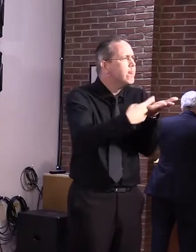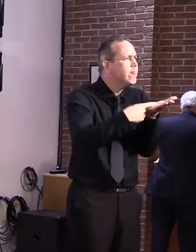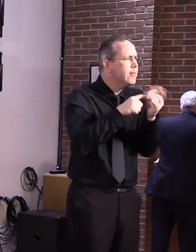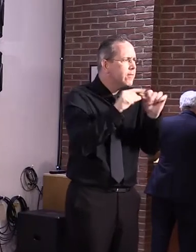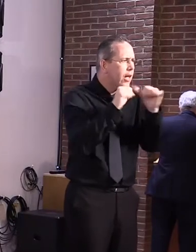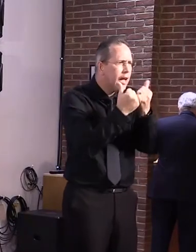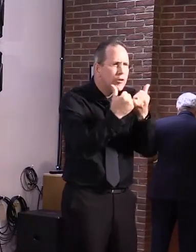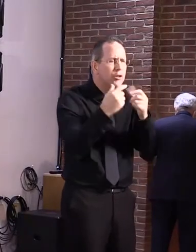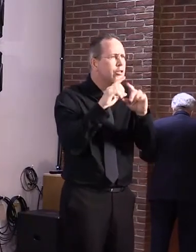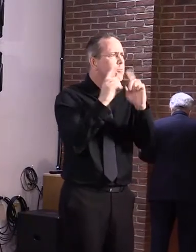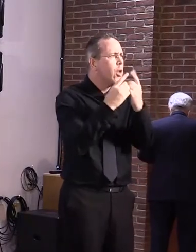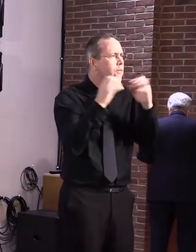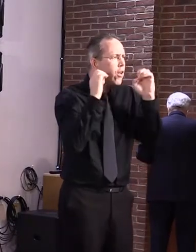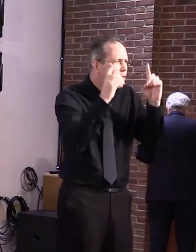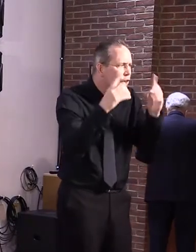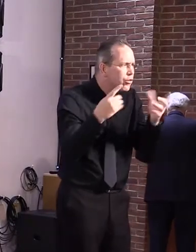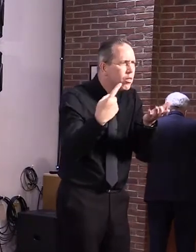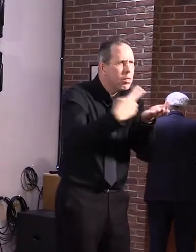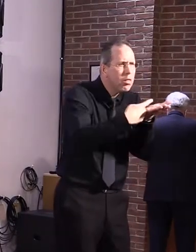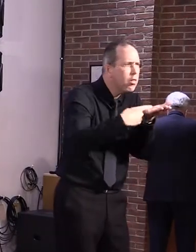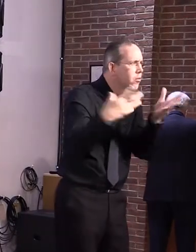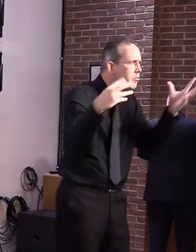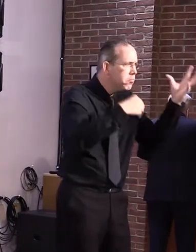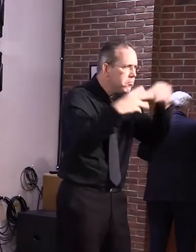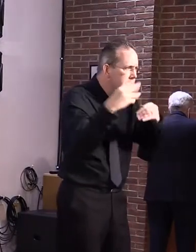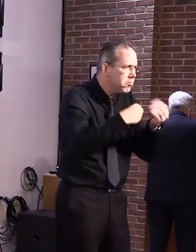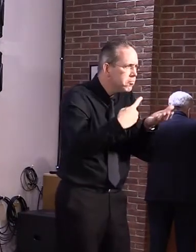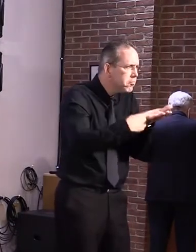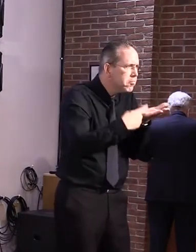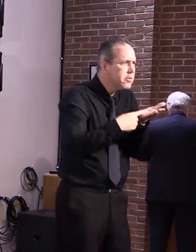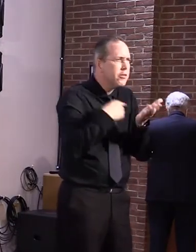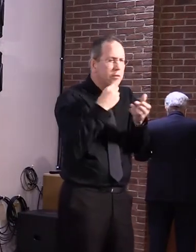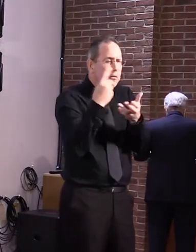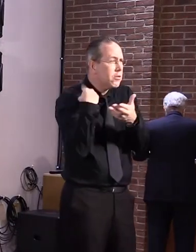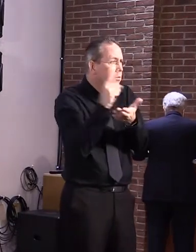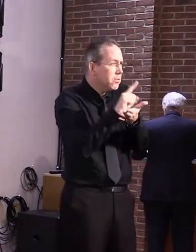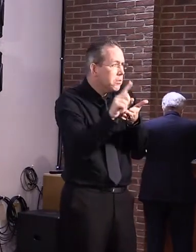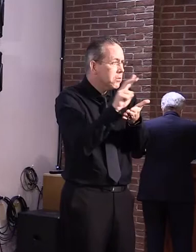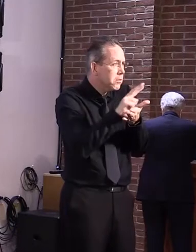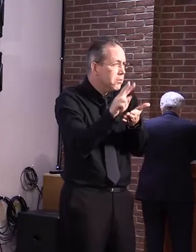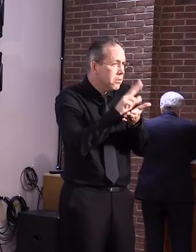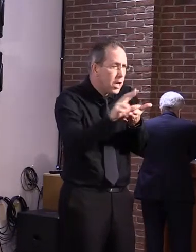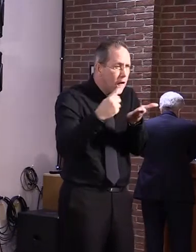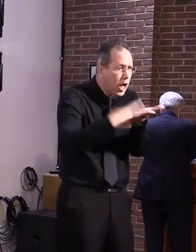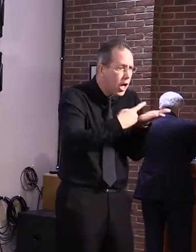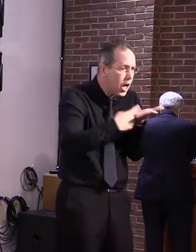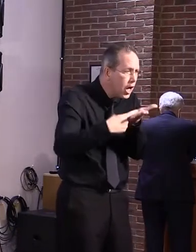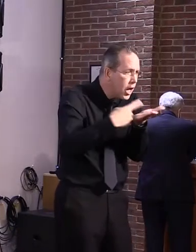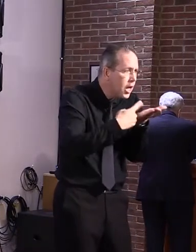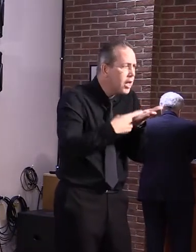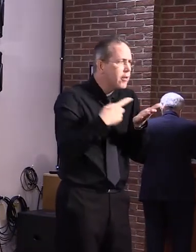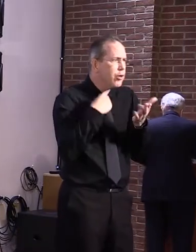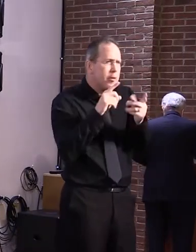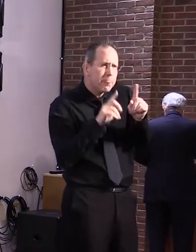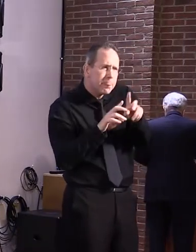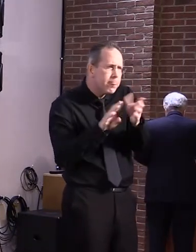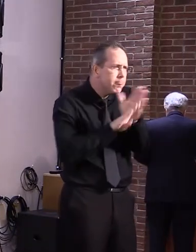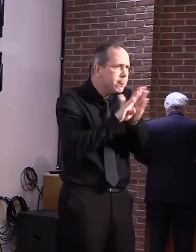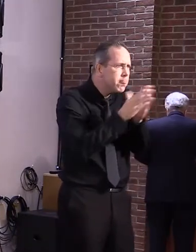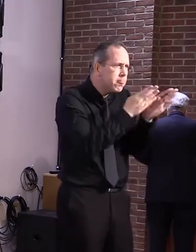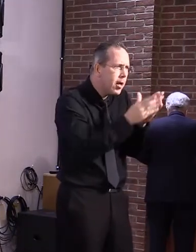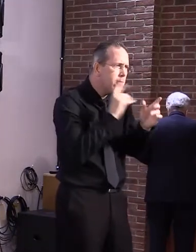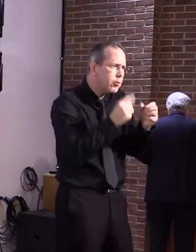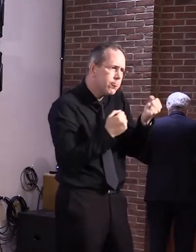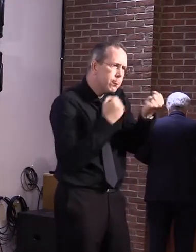education stakeholders have been meeting for several weeks, working to provide initial guidance to help school districts begin planning at the local